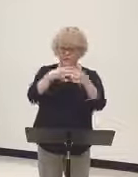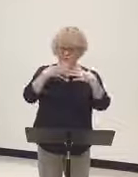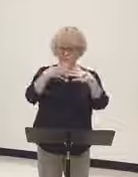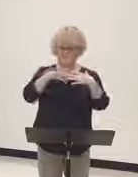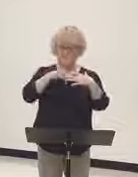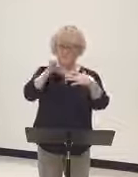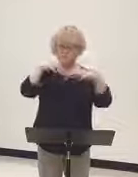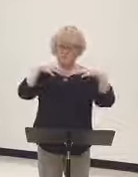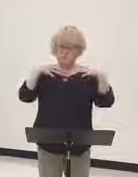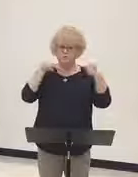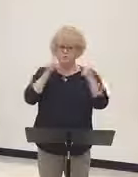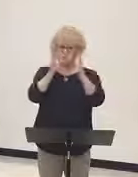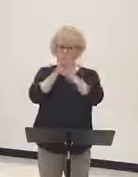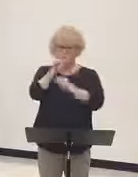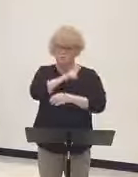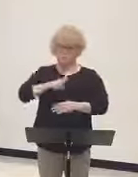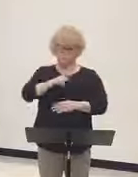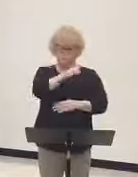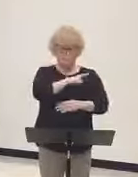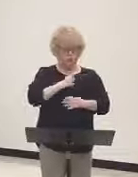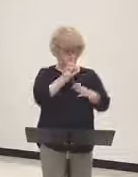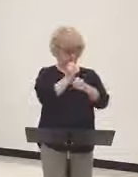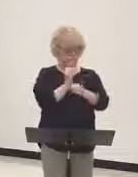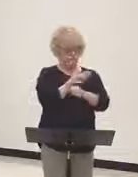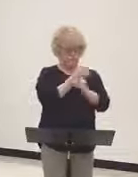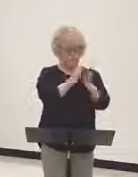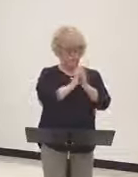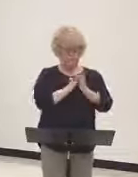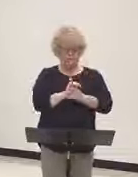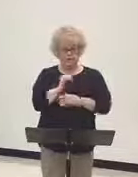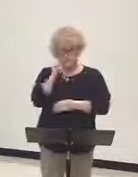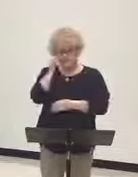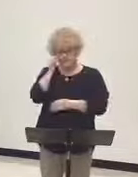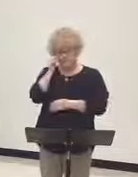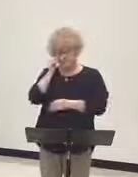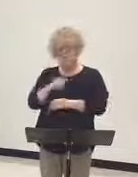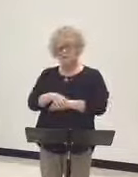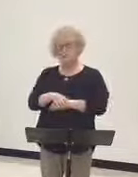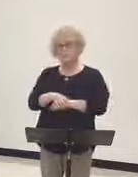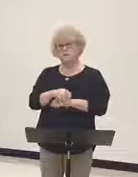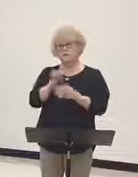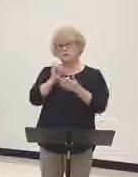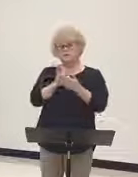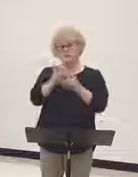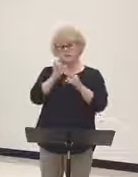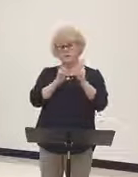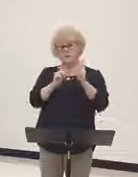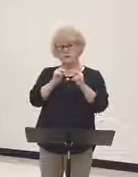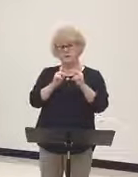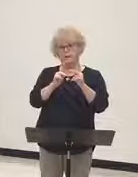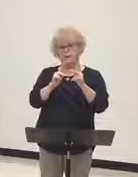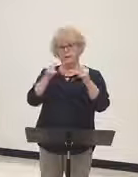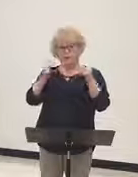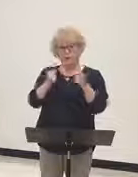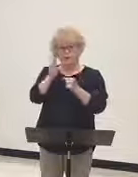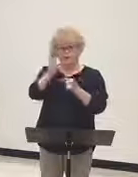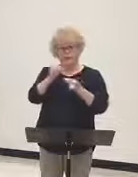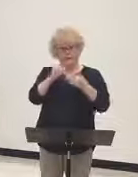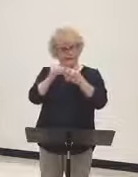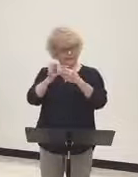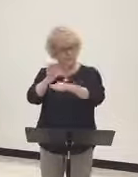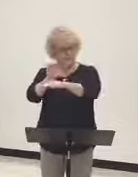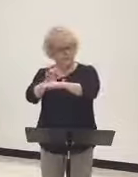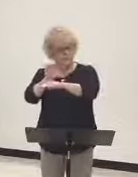it, we pray to the Lord. Lord, receive our prayer. That those who have been hurt by the leaders